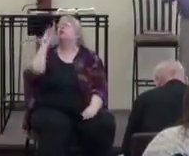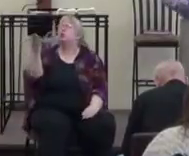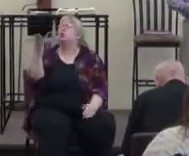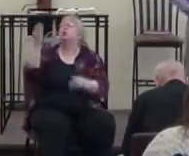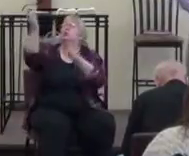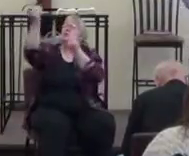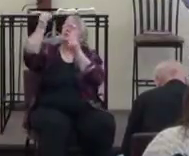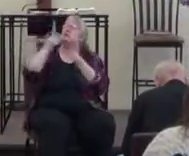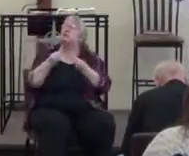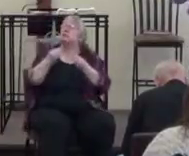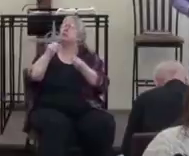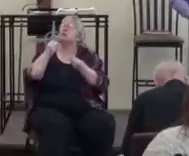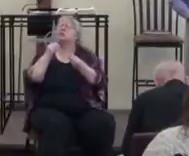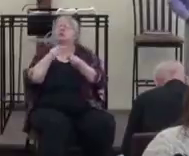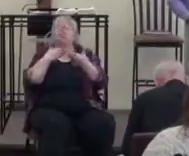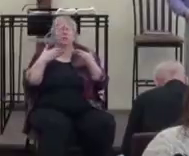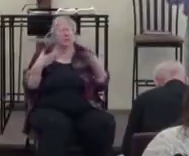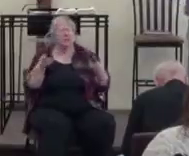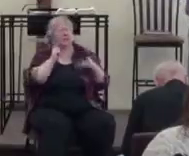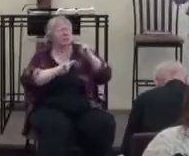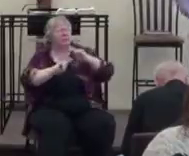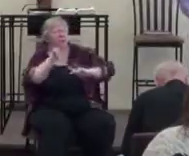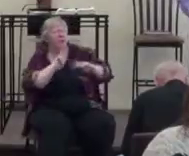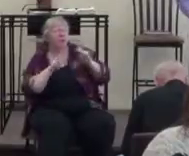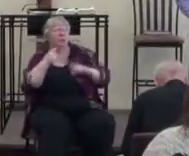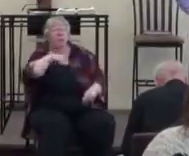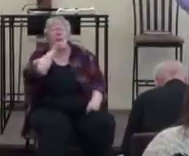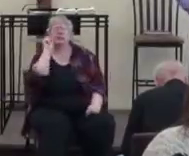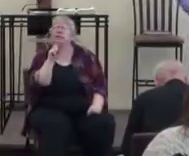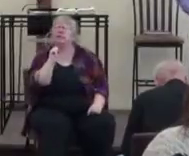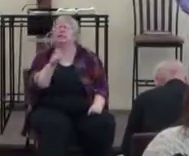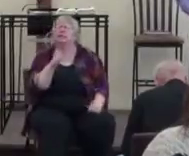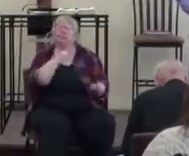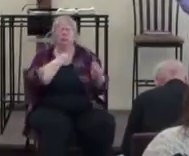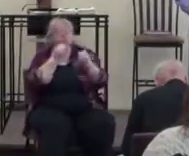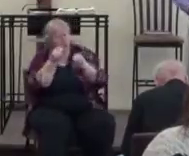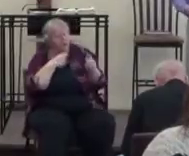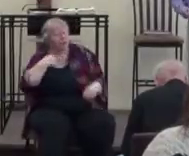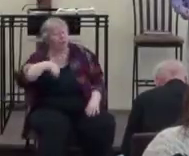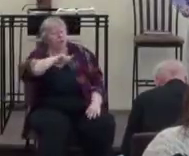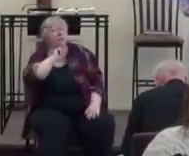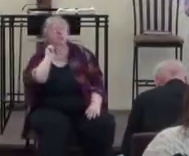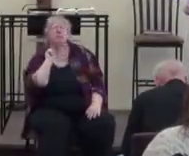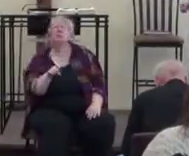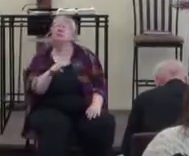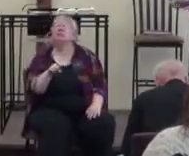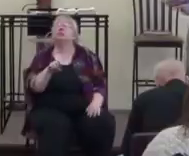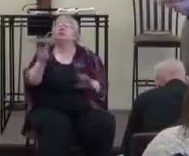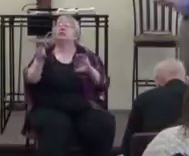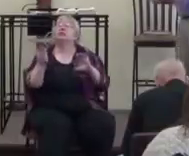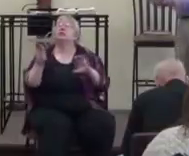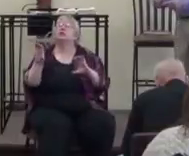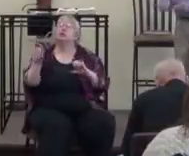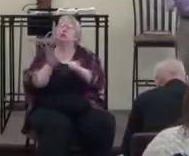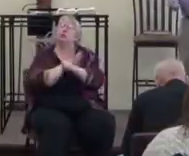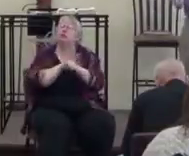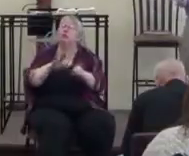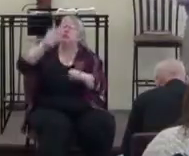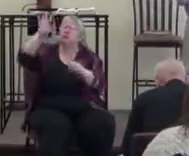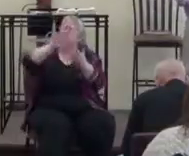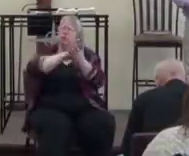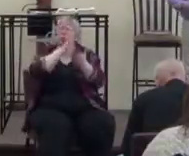us the tools that we need. Give us the people that we need. Give us the ministries that we need, God, to step up for your glory. And God, to those who raise their